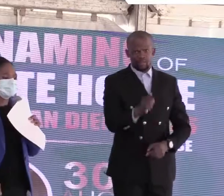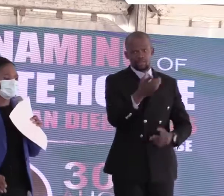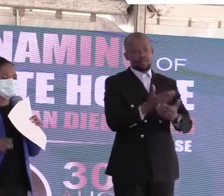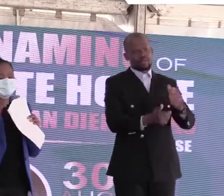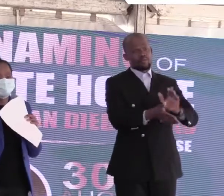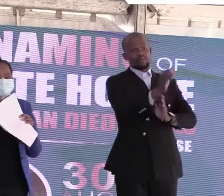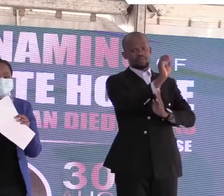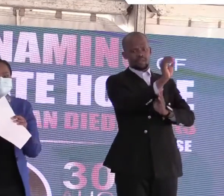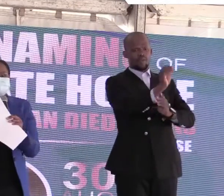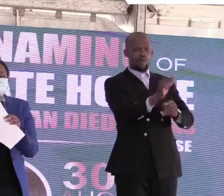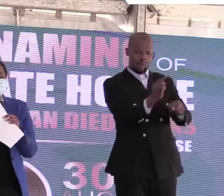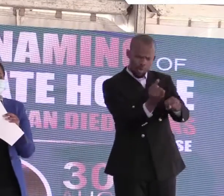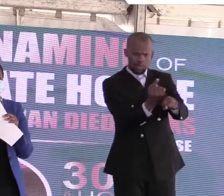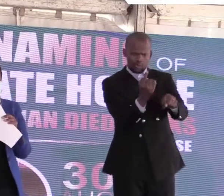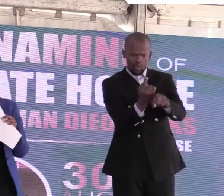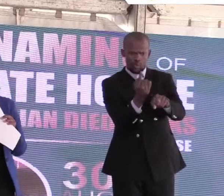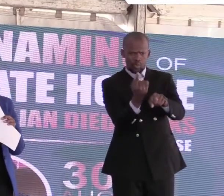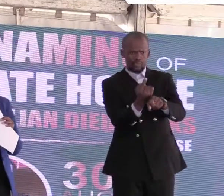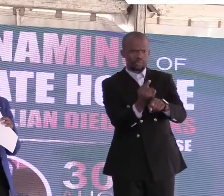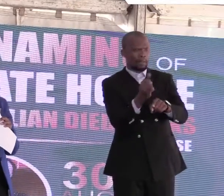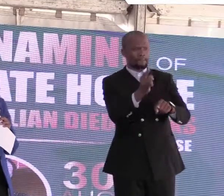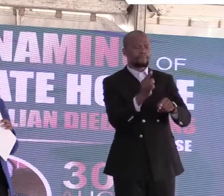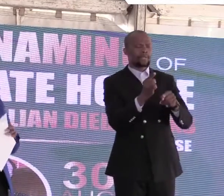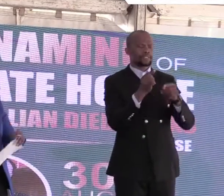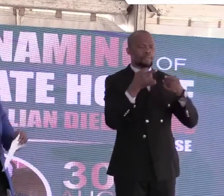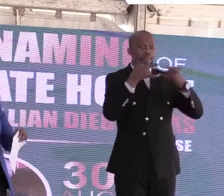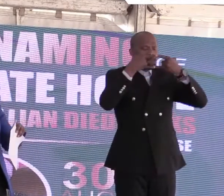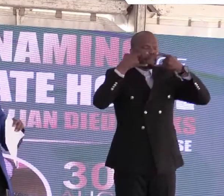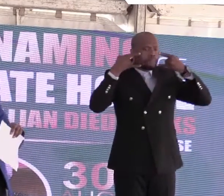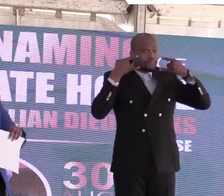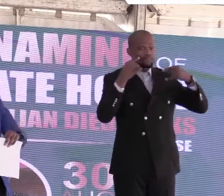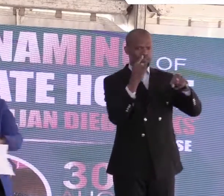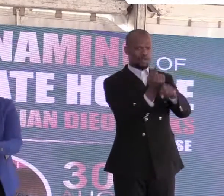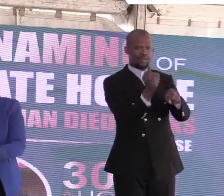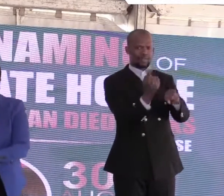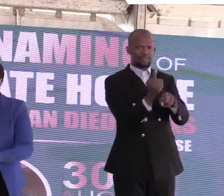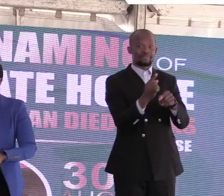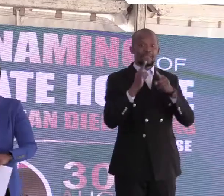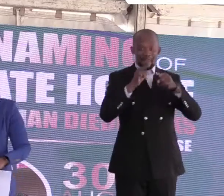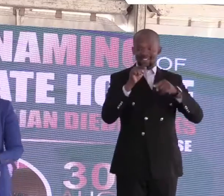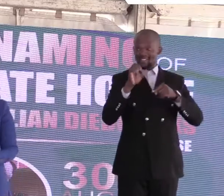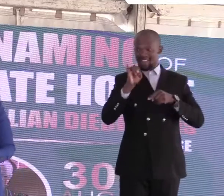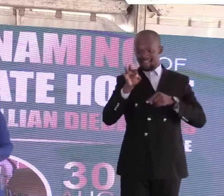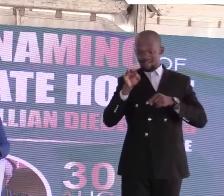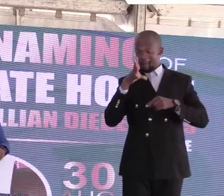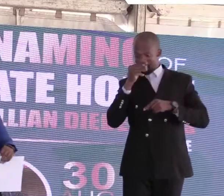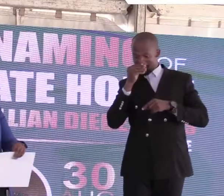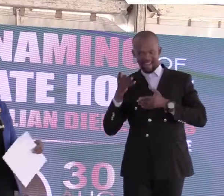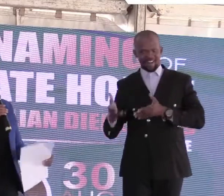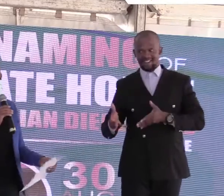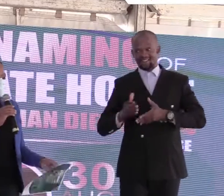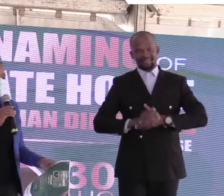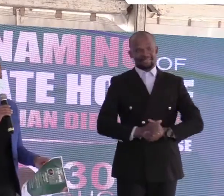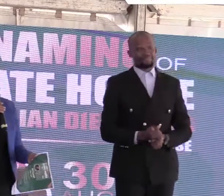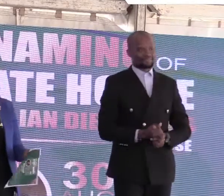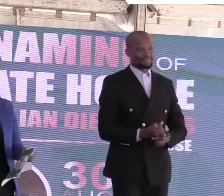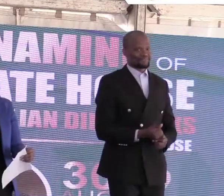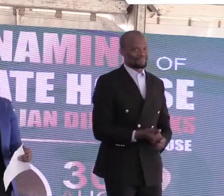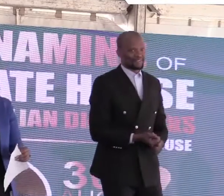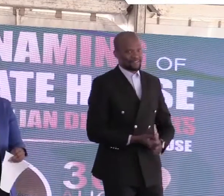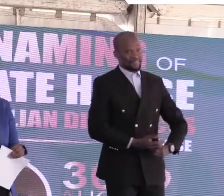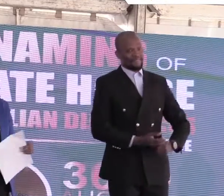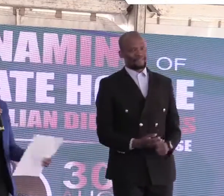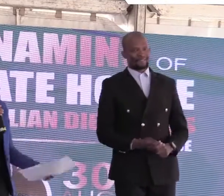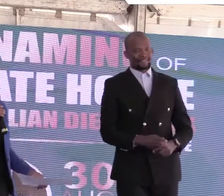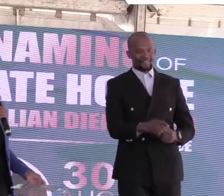are required at all times to always wear your mask, unless you are speaking from this side. I think I am getting used to the